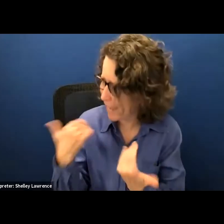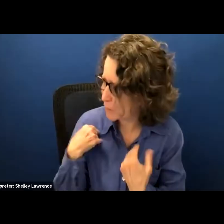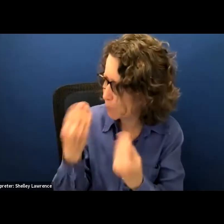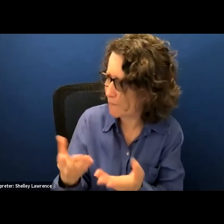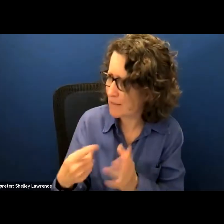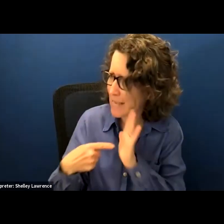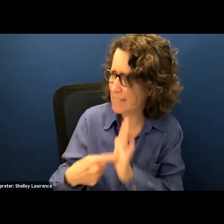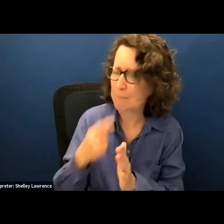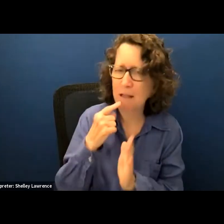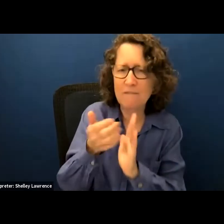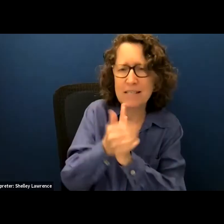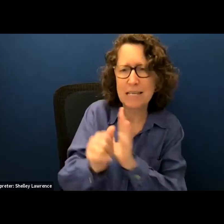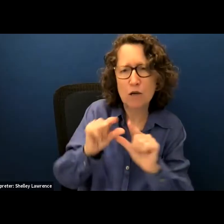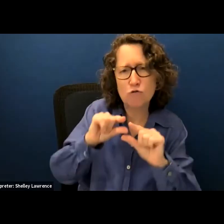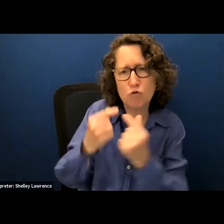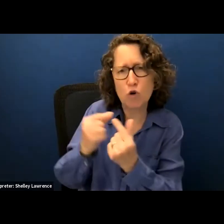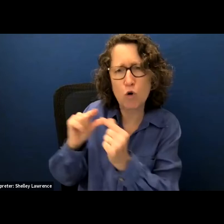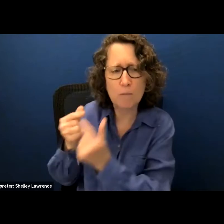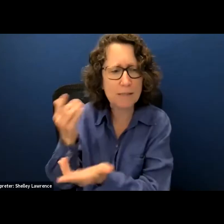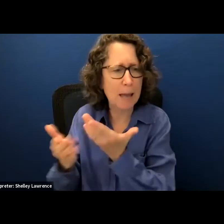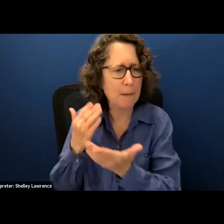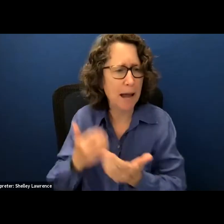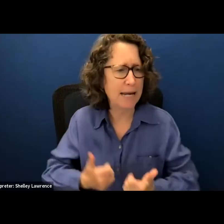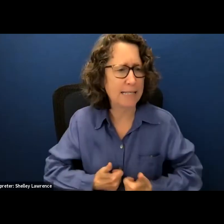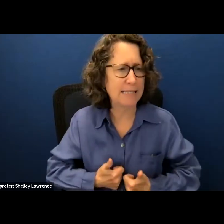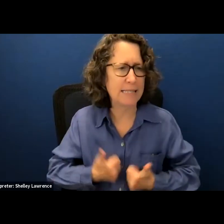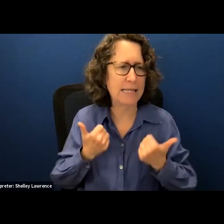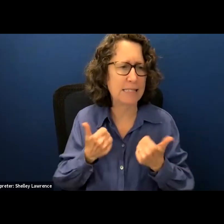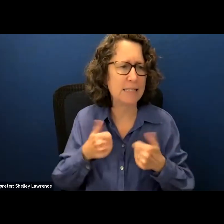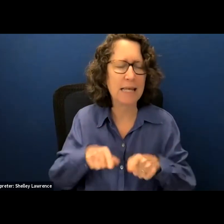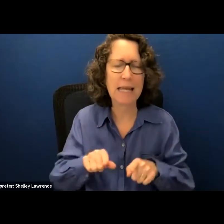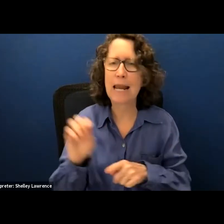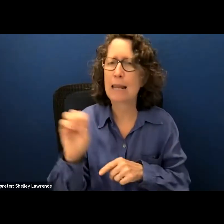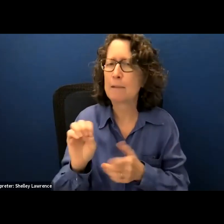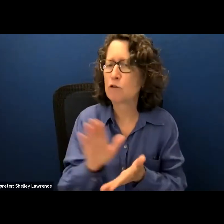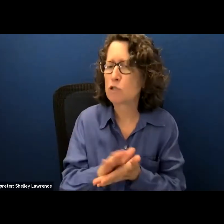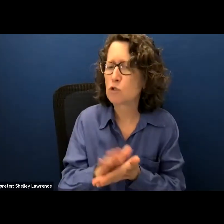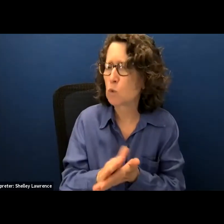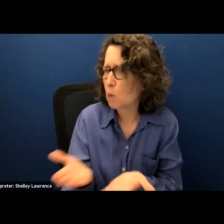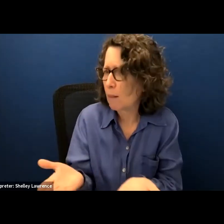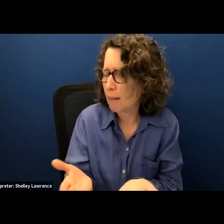example of the skills groups that might exist in elementary schools.